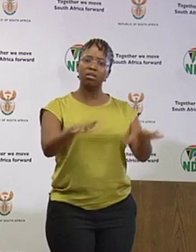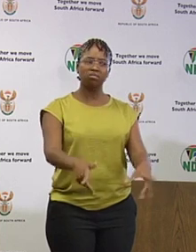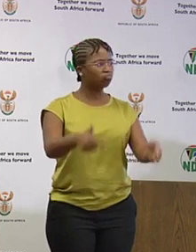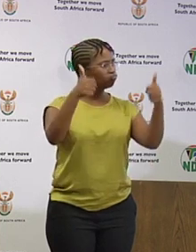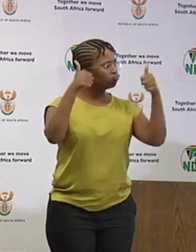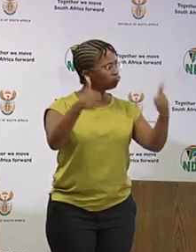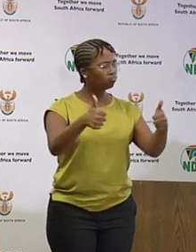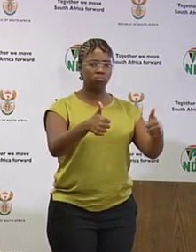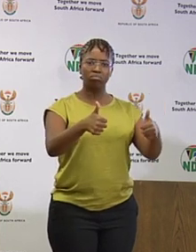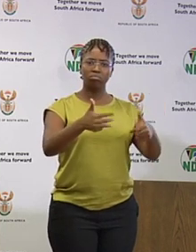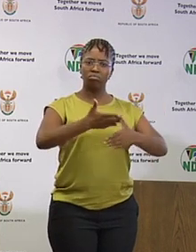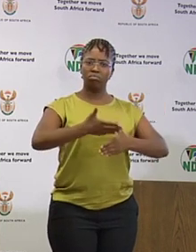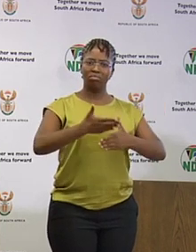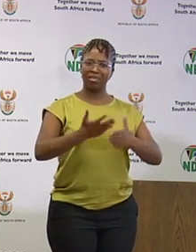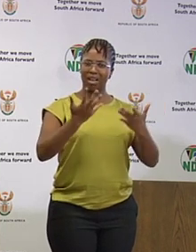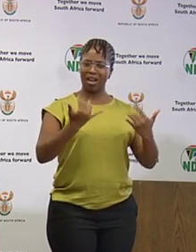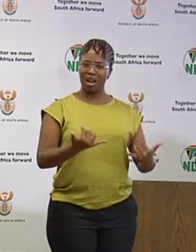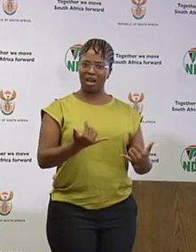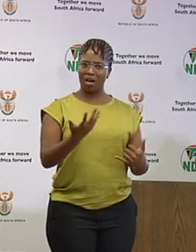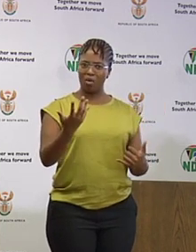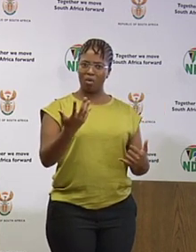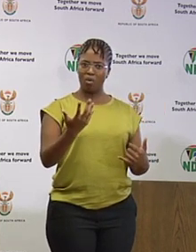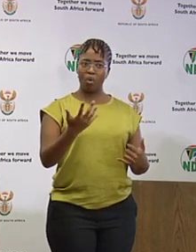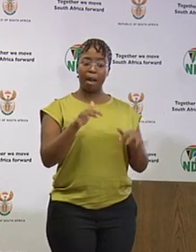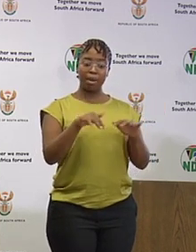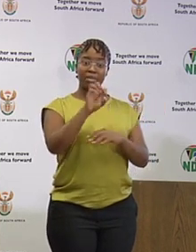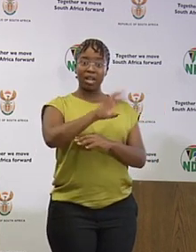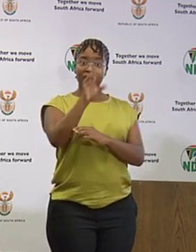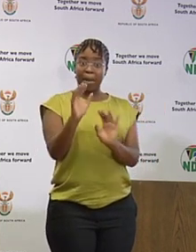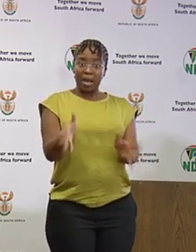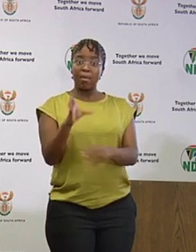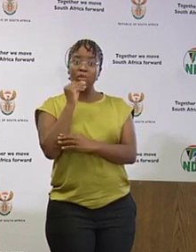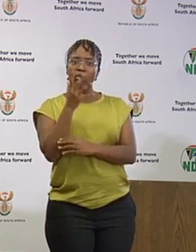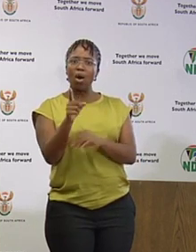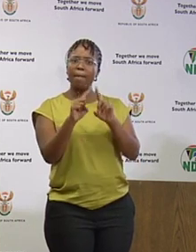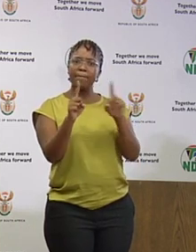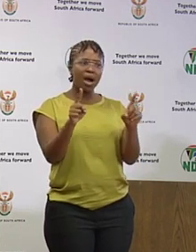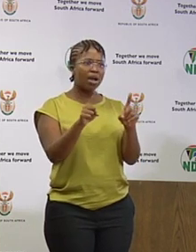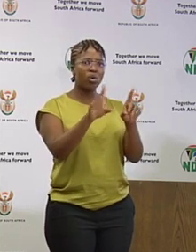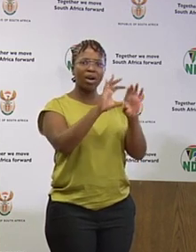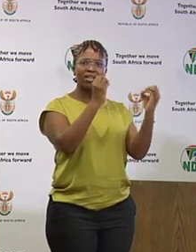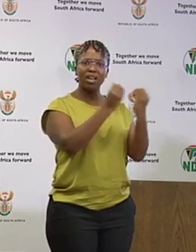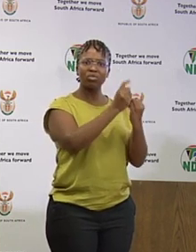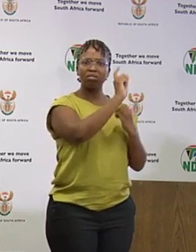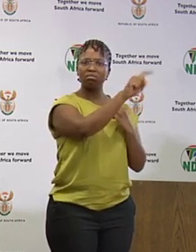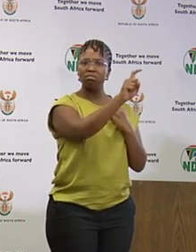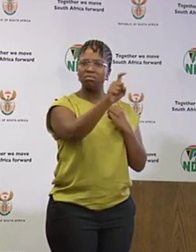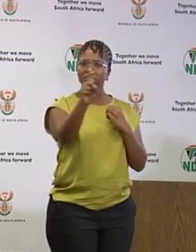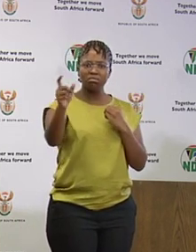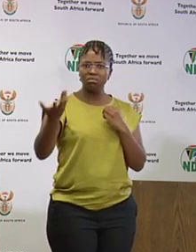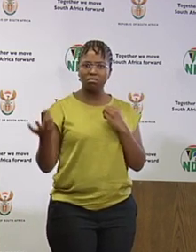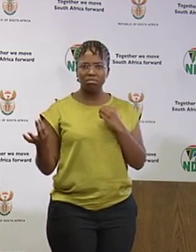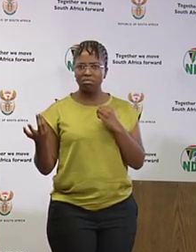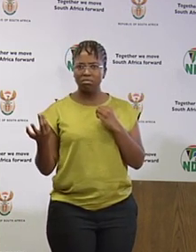a good thing. Now, it's not only our people, it's also organizations that they belong